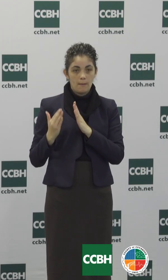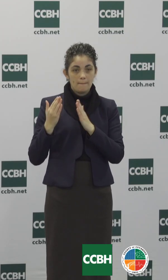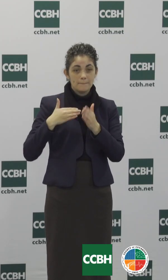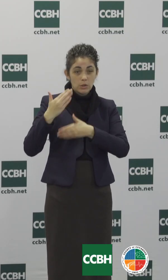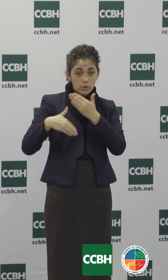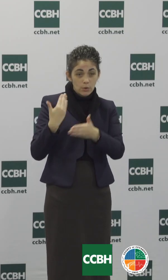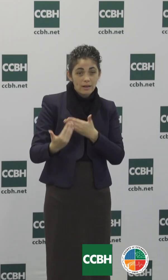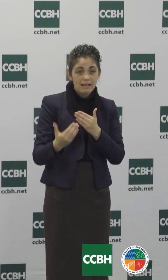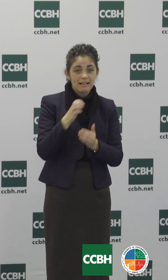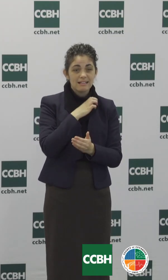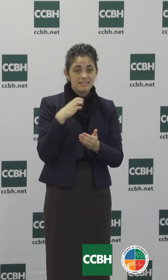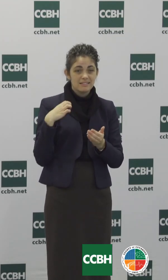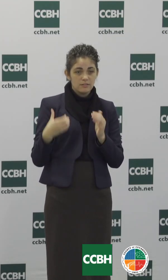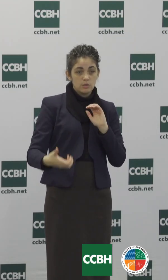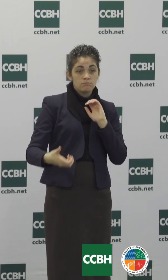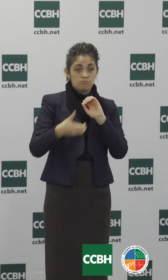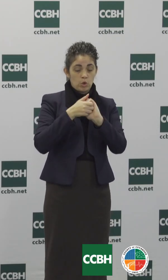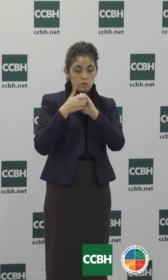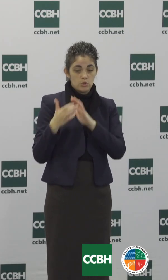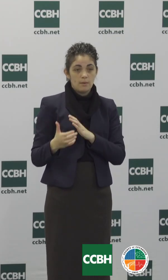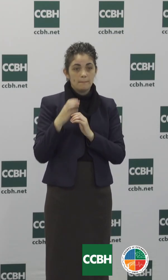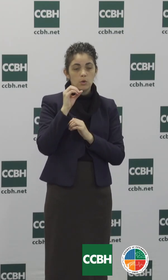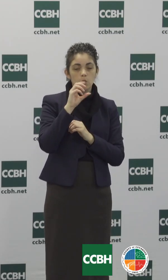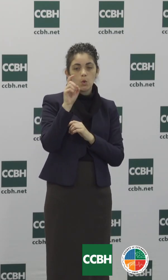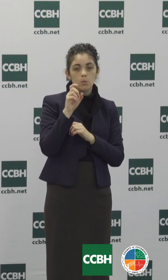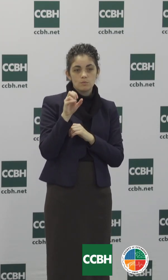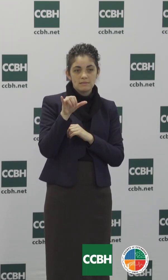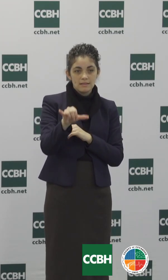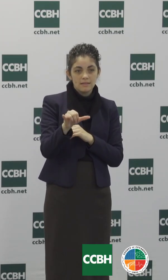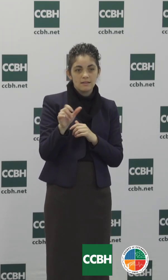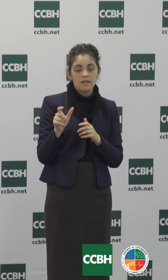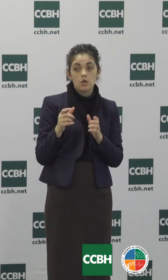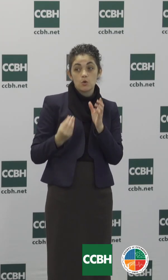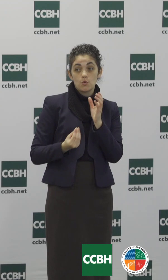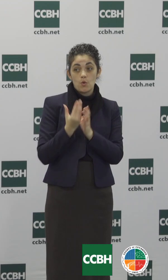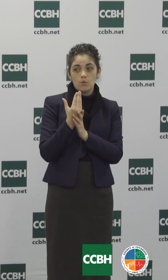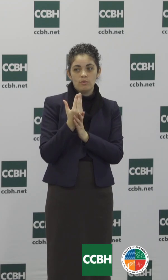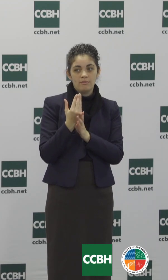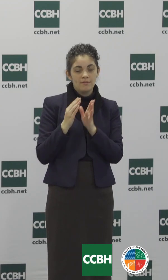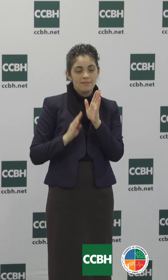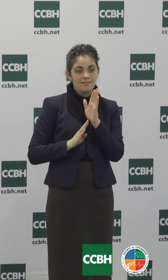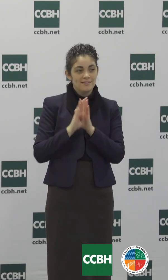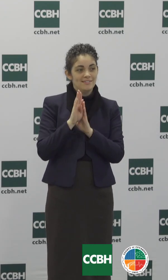Cleveland Partnership and COSY, Growth Opportunity Partners,